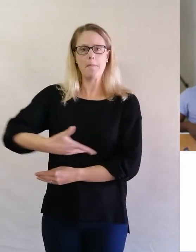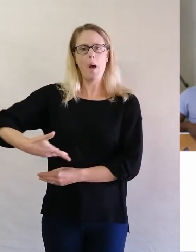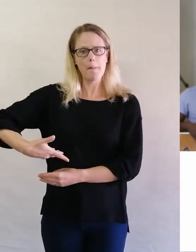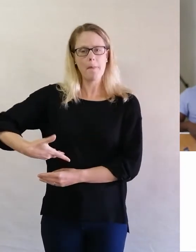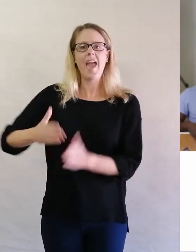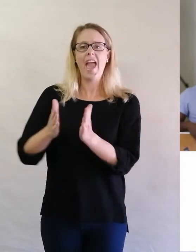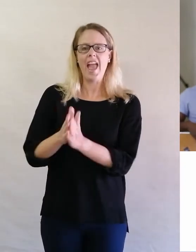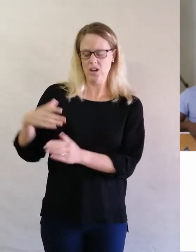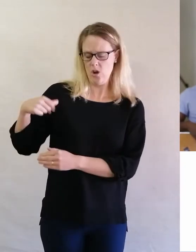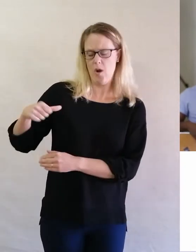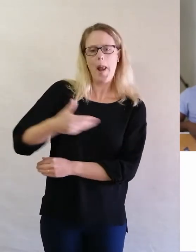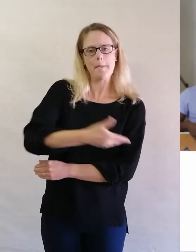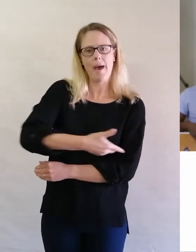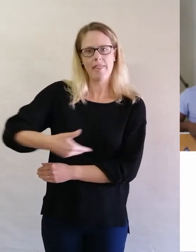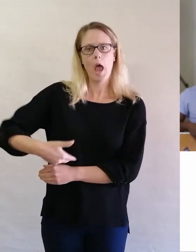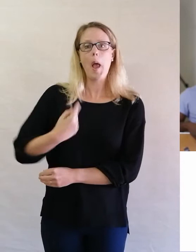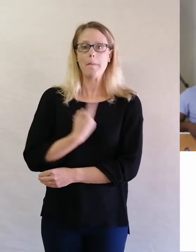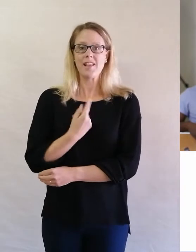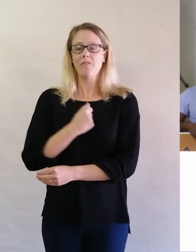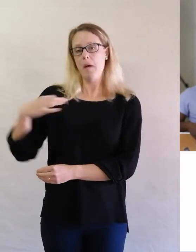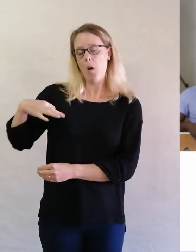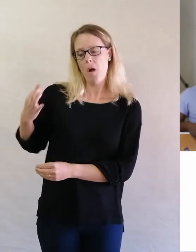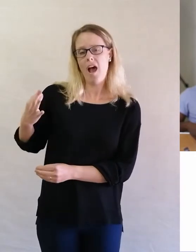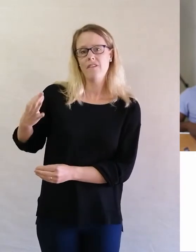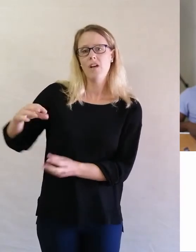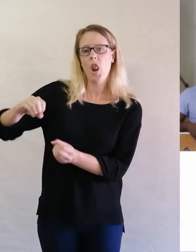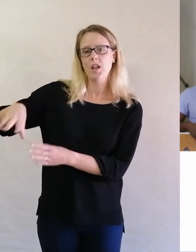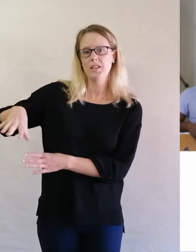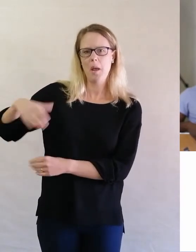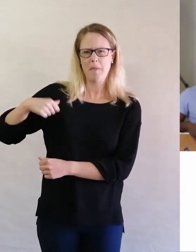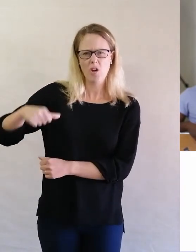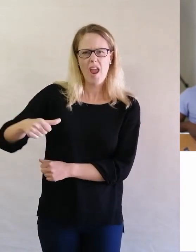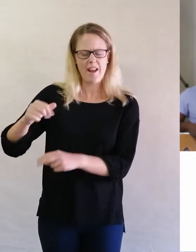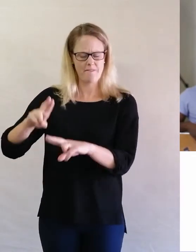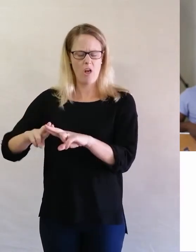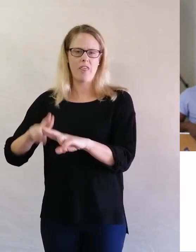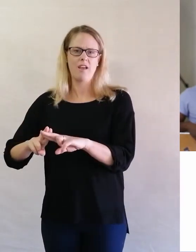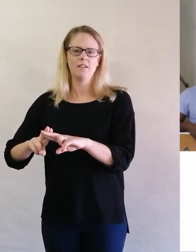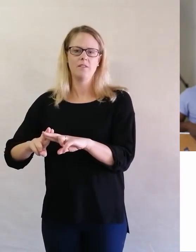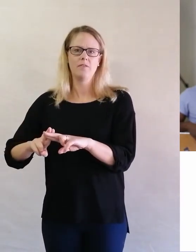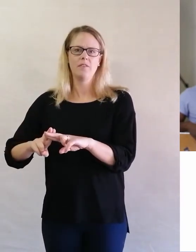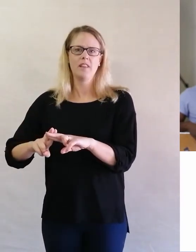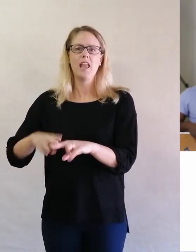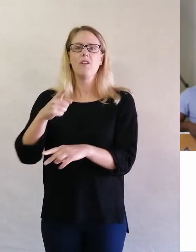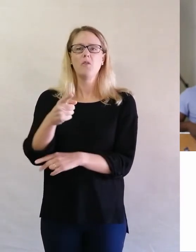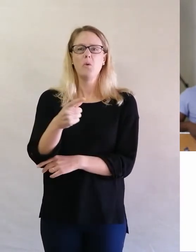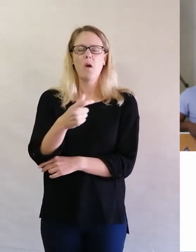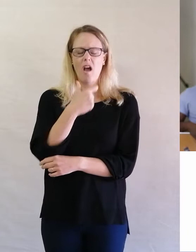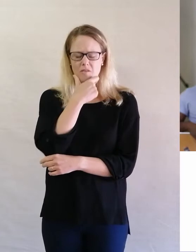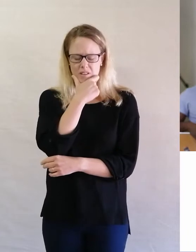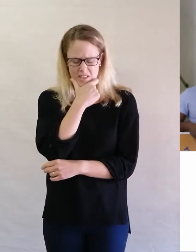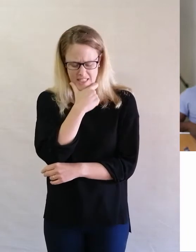/ grandmother. Myself and my wife also lost our grandfather this week. If you are grieving in some way this